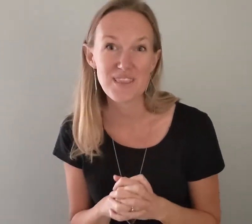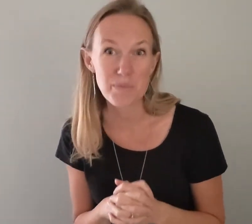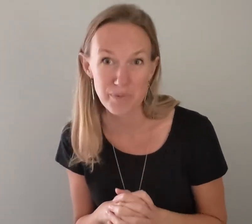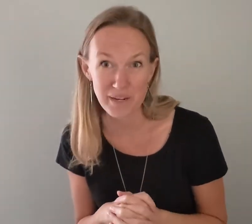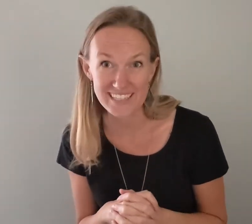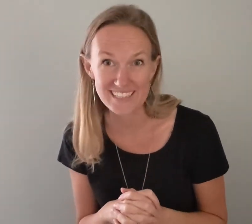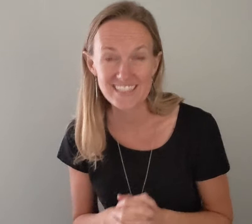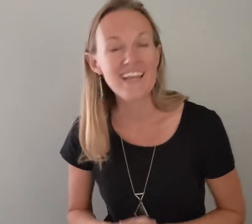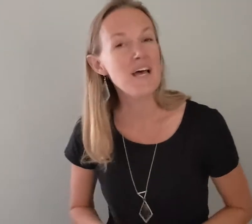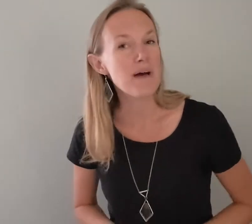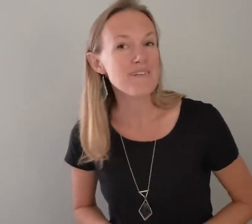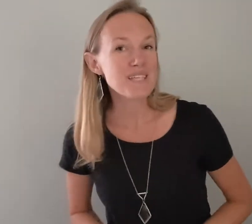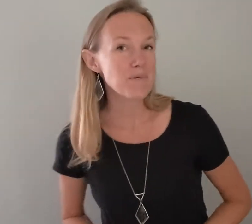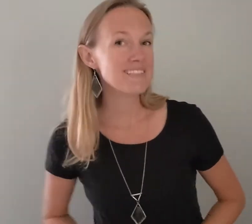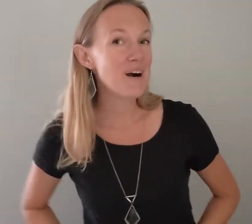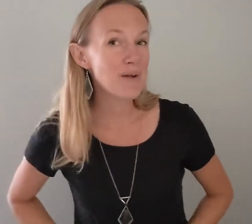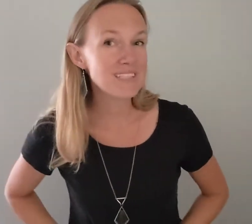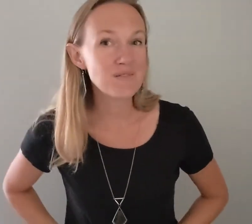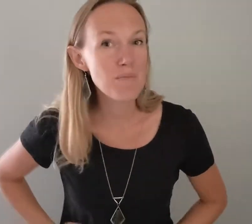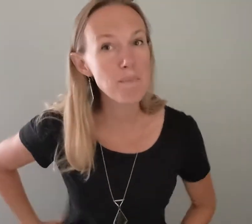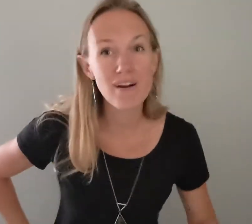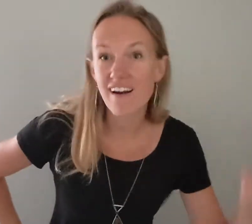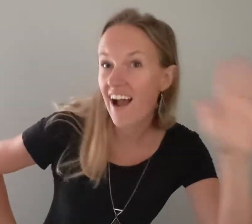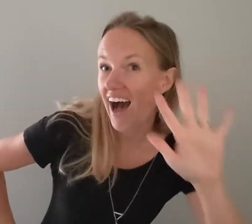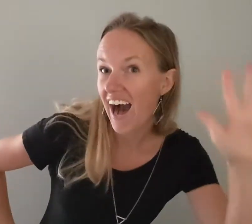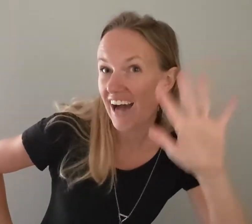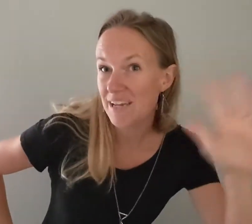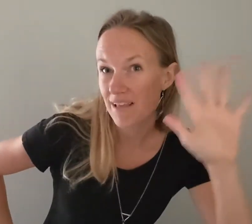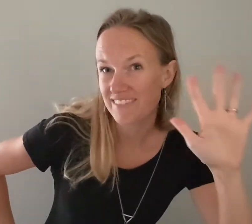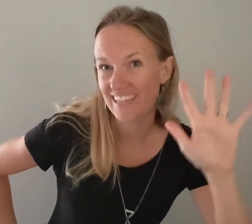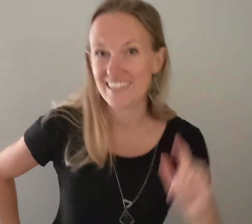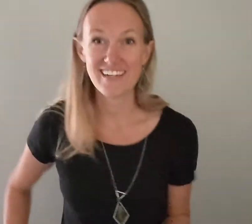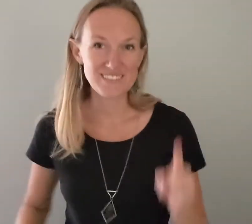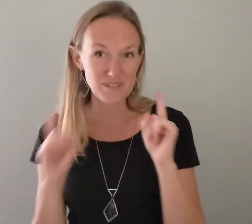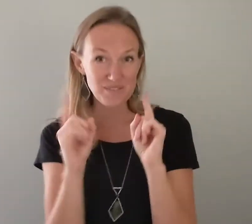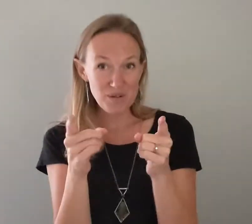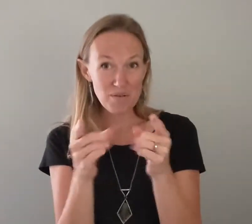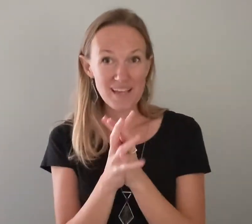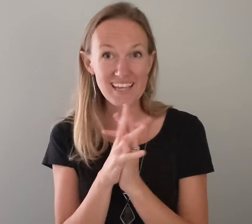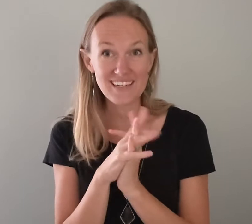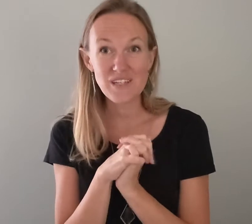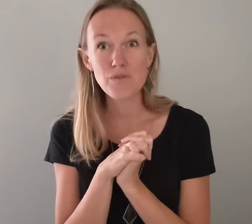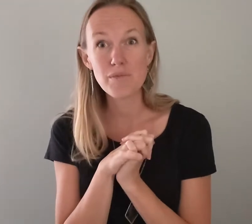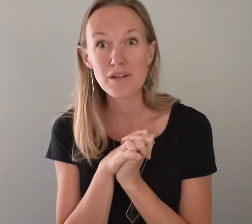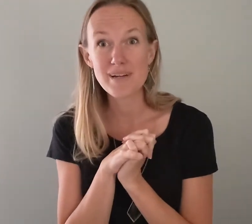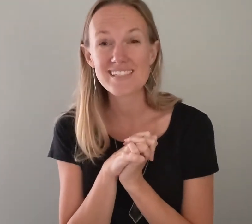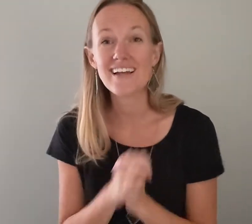the bridge. But housekeeping as always, remember, I am left-handed, so if you are right-handed, you will mirror my signs.